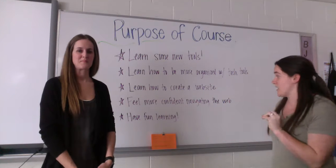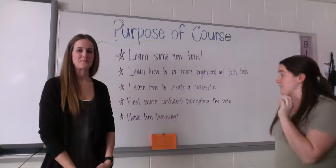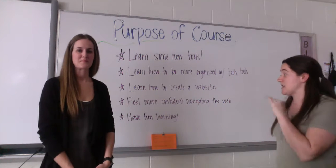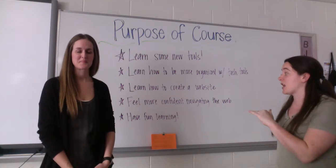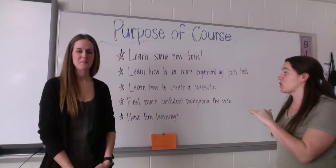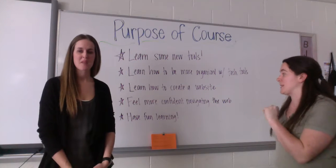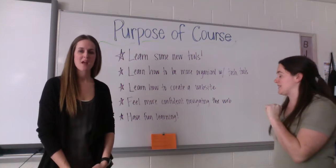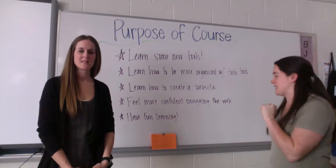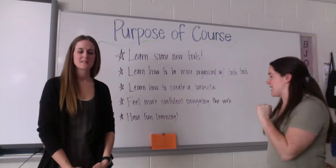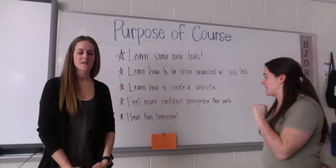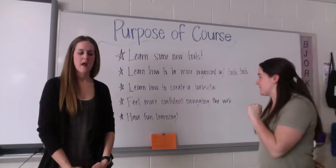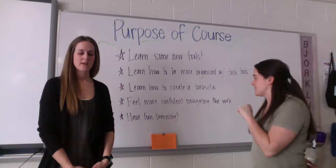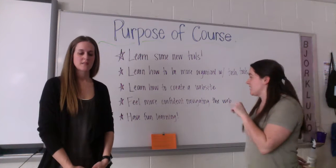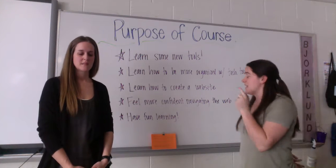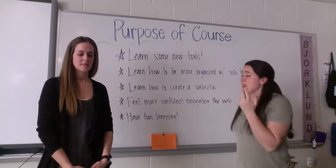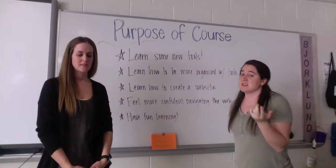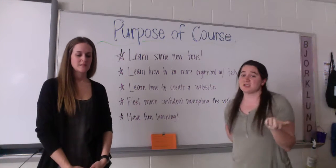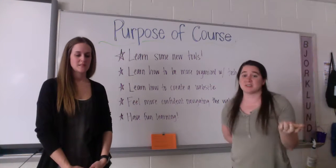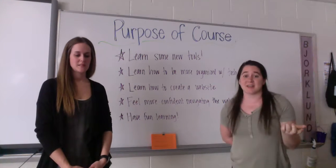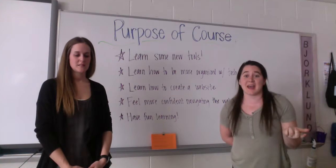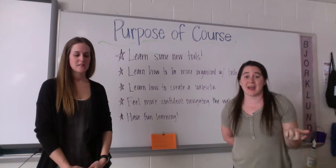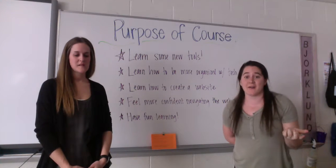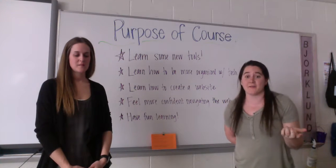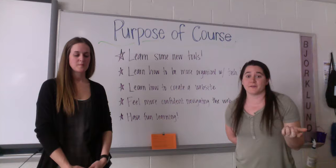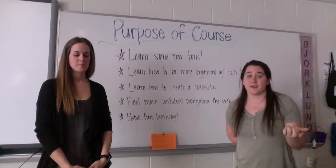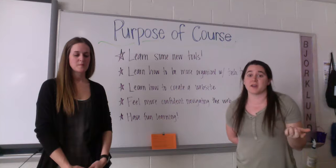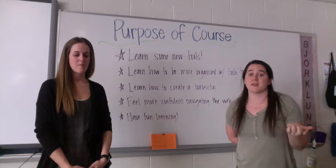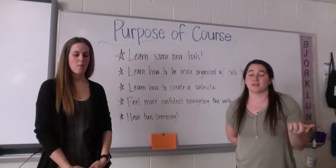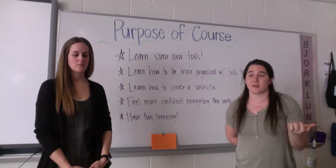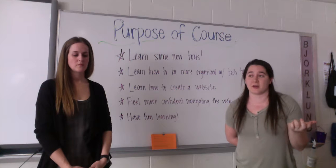have documented at least is just to have fun learning.